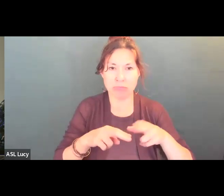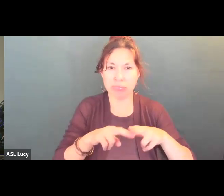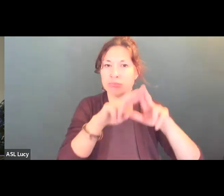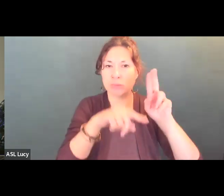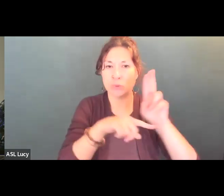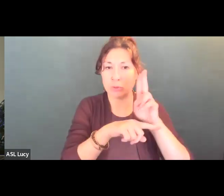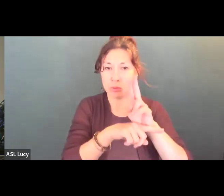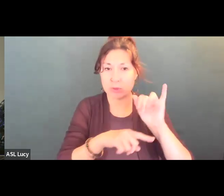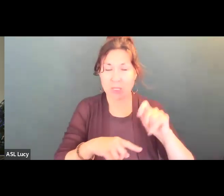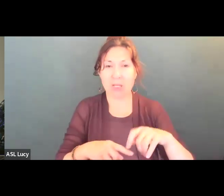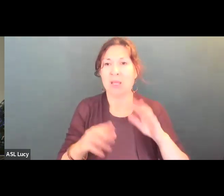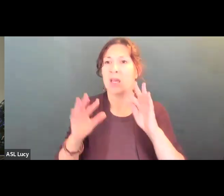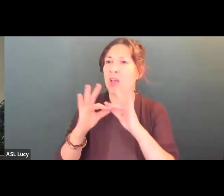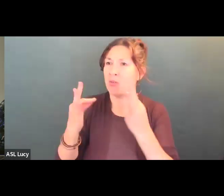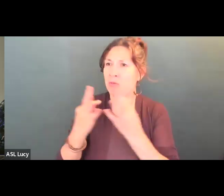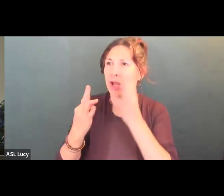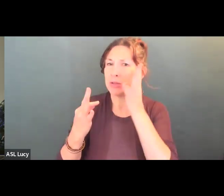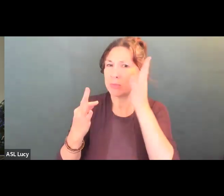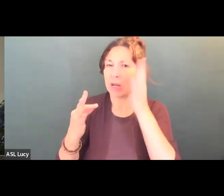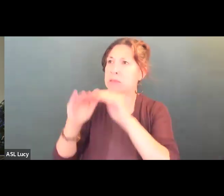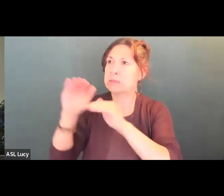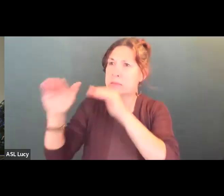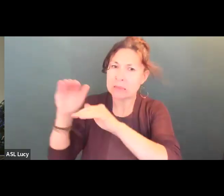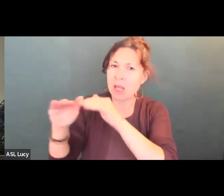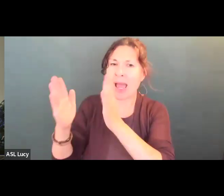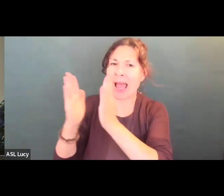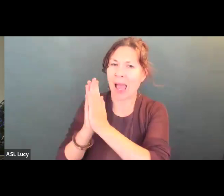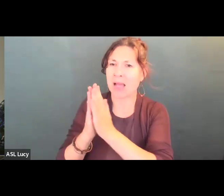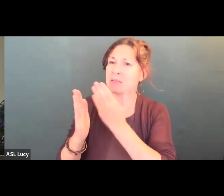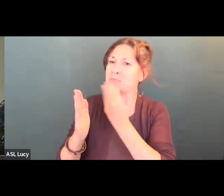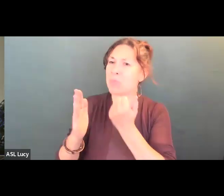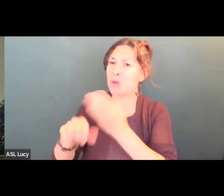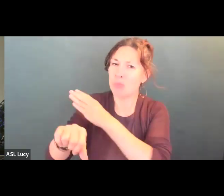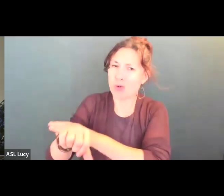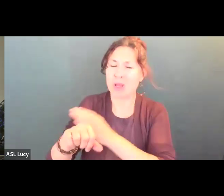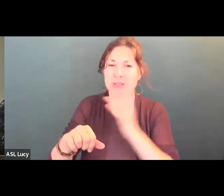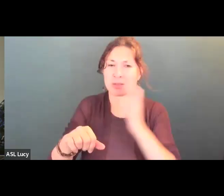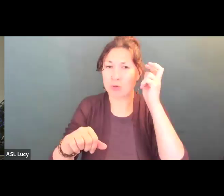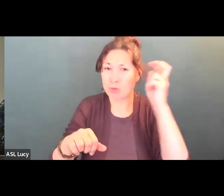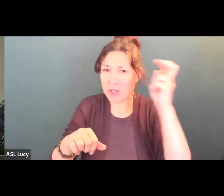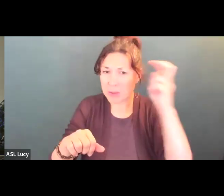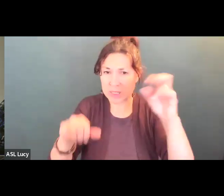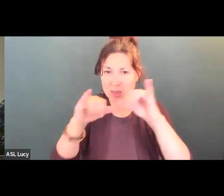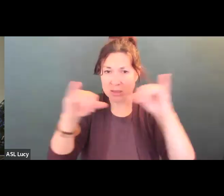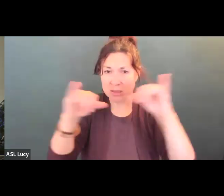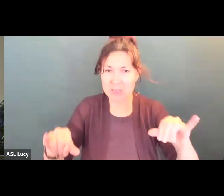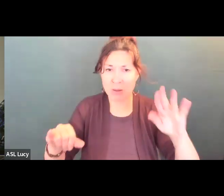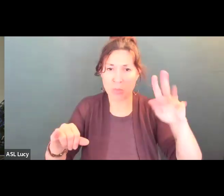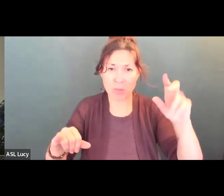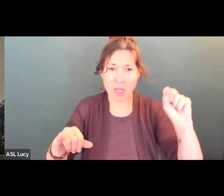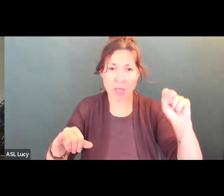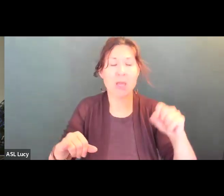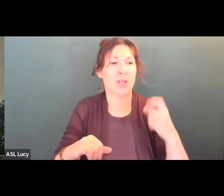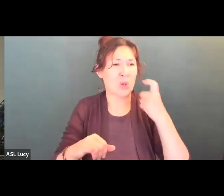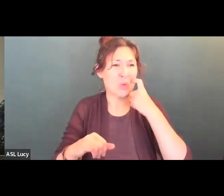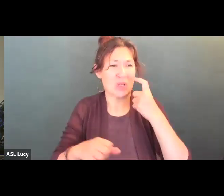change to improve transportation for many years here in BPS. And while we've made improvements in recent years, we needed to